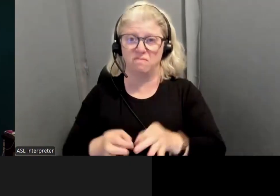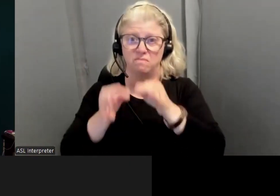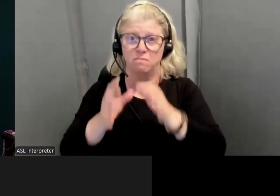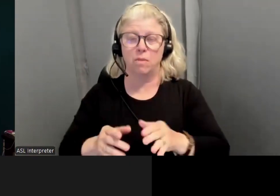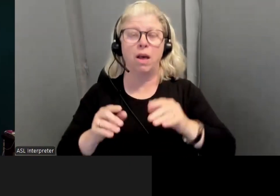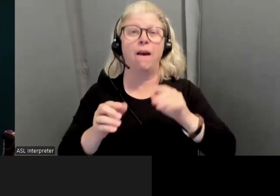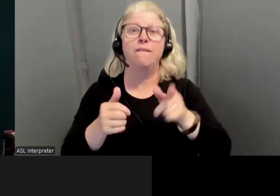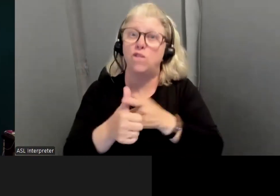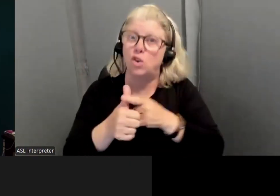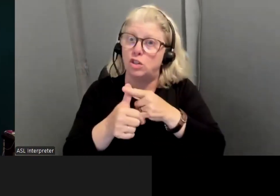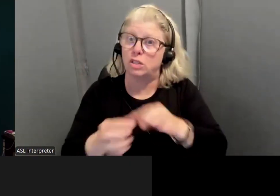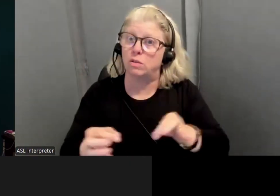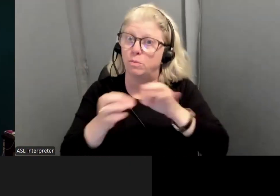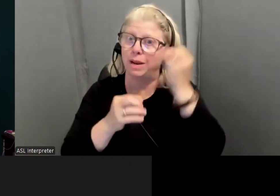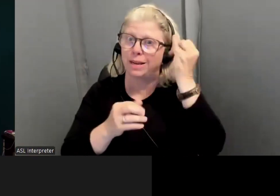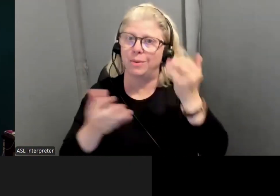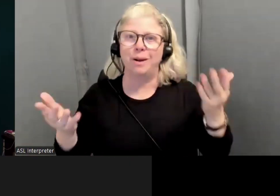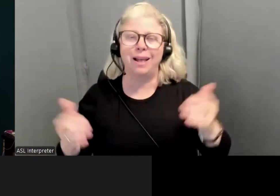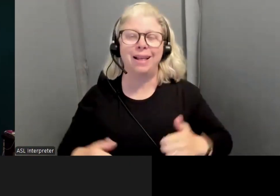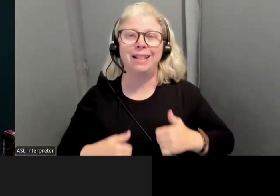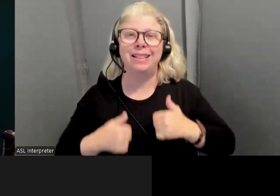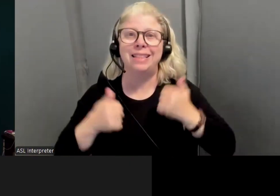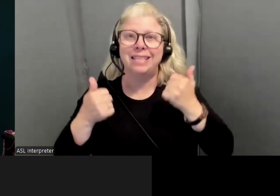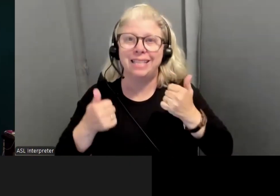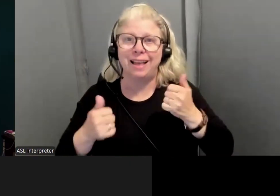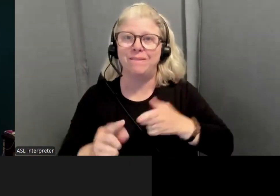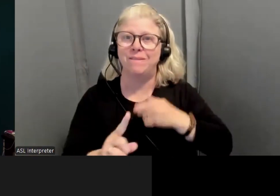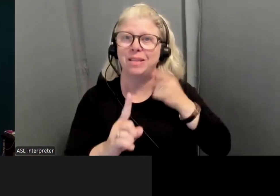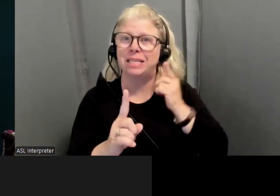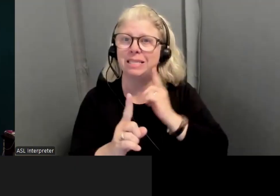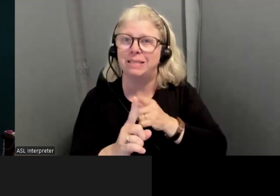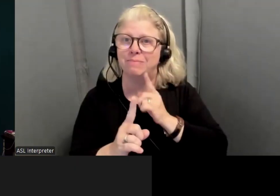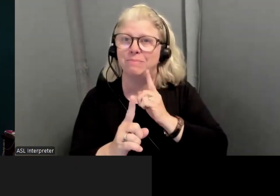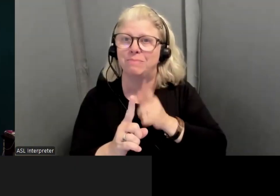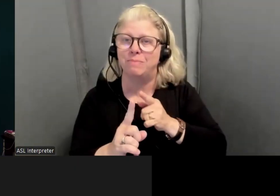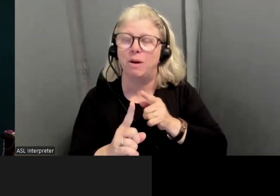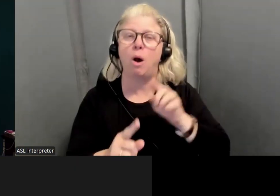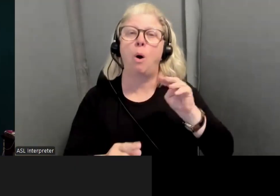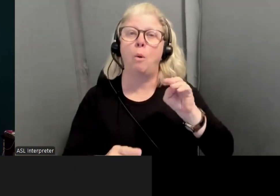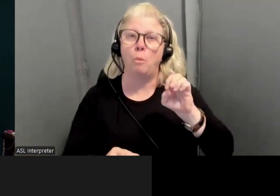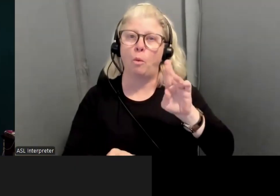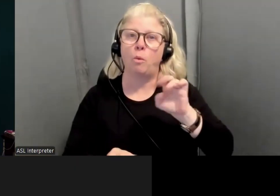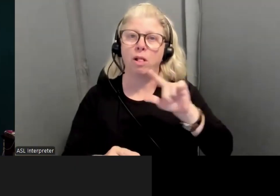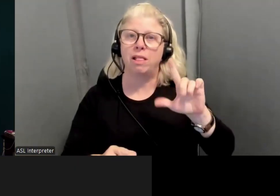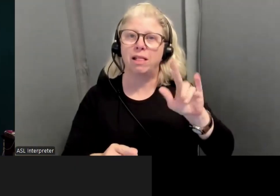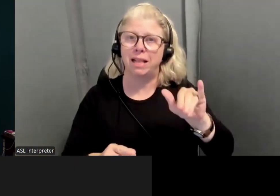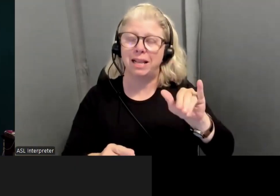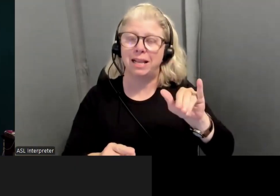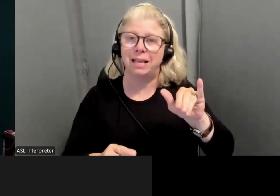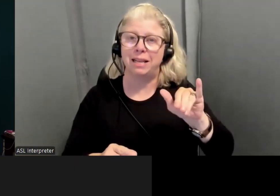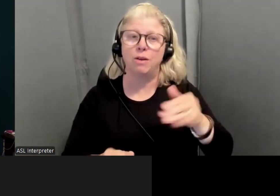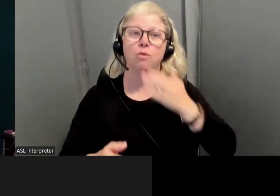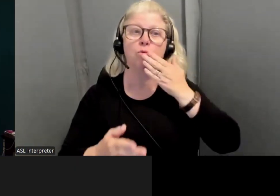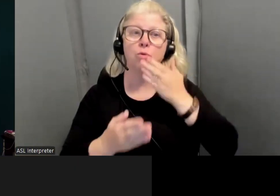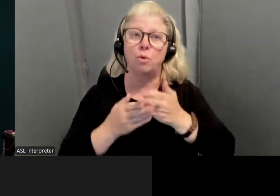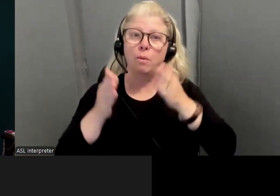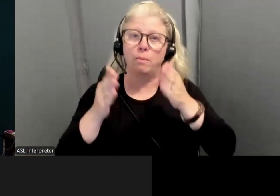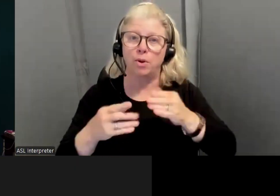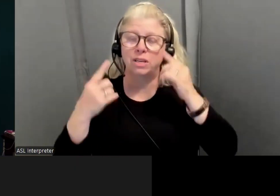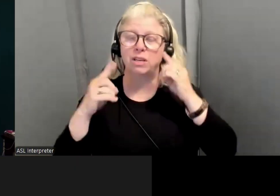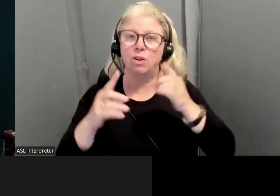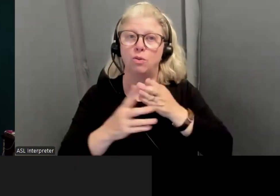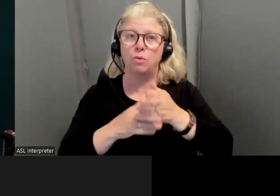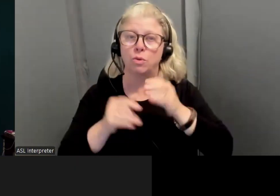crucial idea is that life is fundamentally about being a morally good person, which is achieved through the